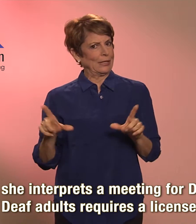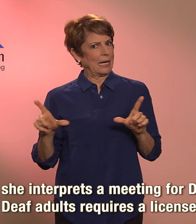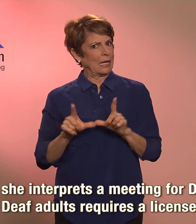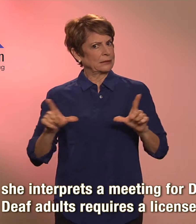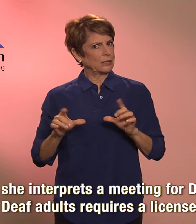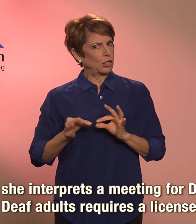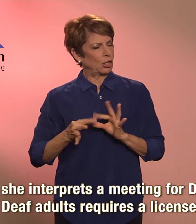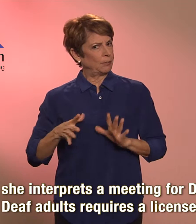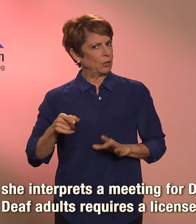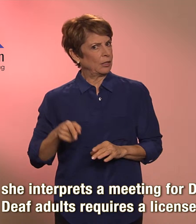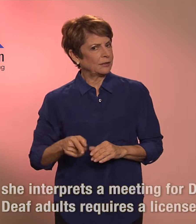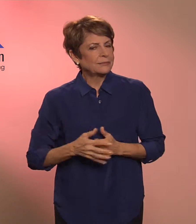interpreter.